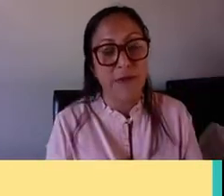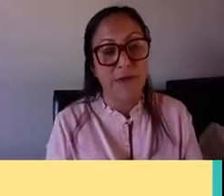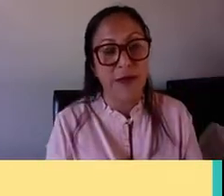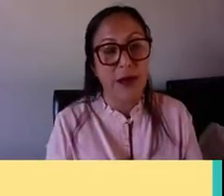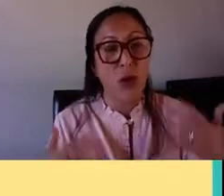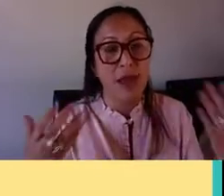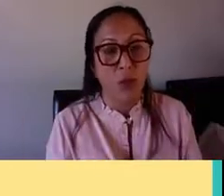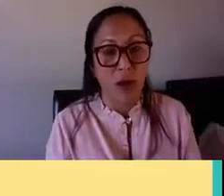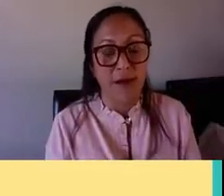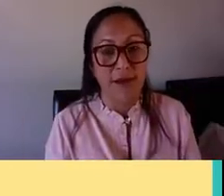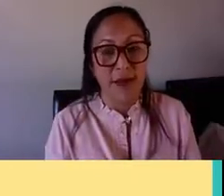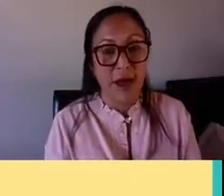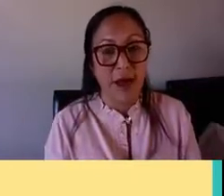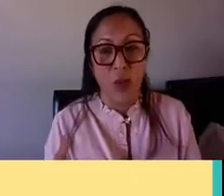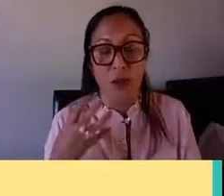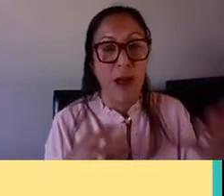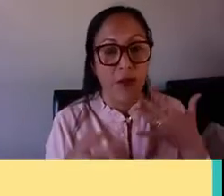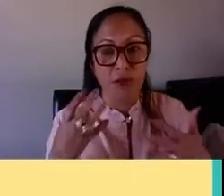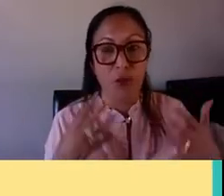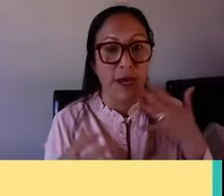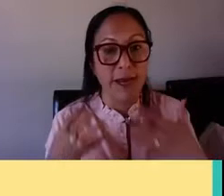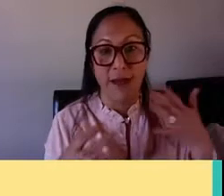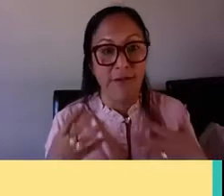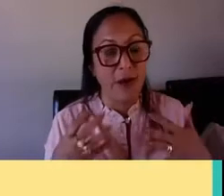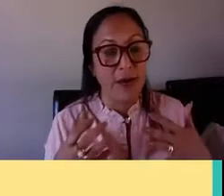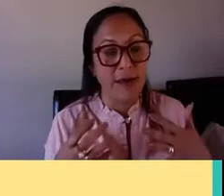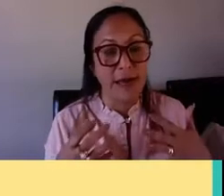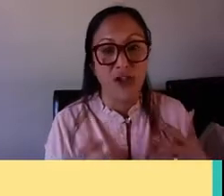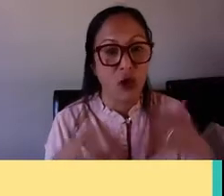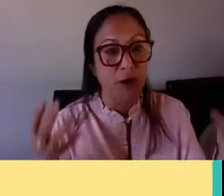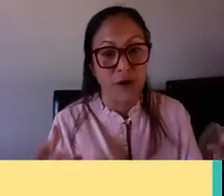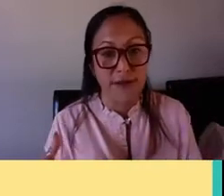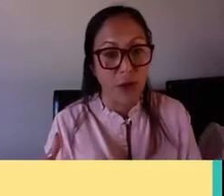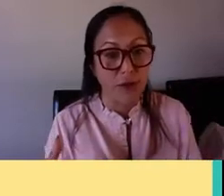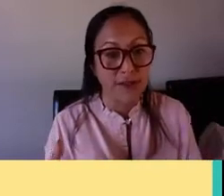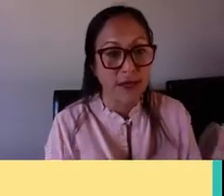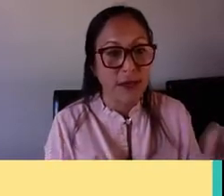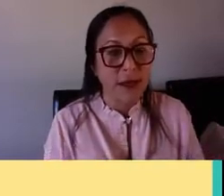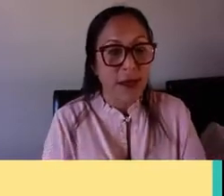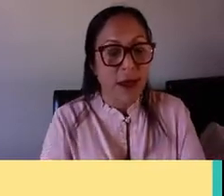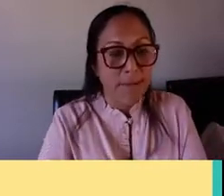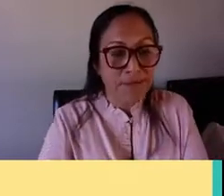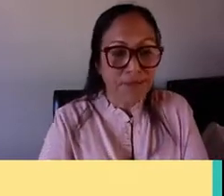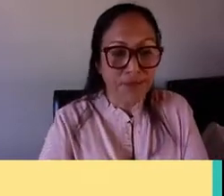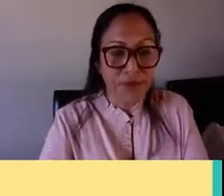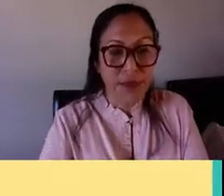they're feeling, what they want, while their mouth is working itself out and getting stronger to say words.